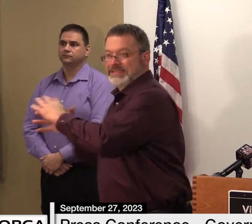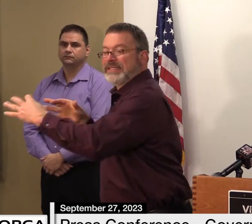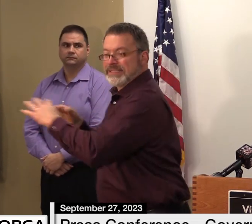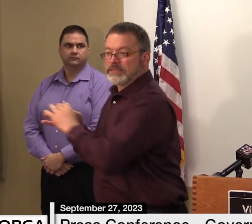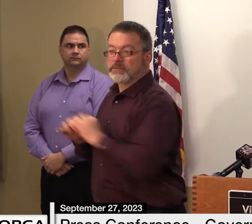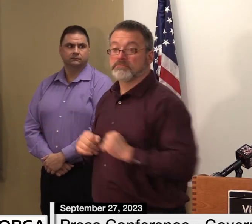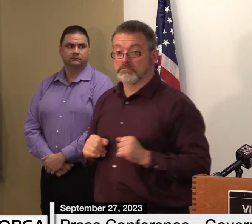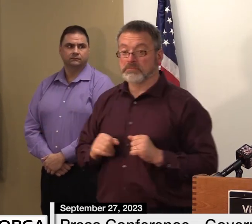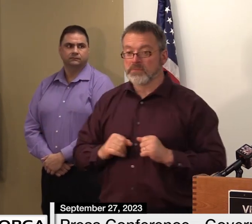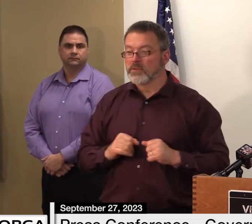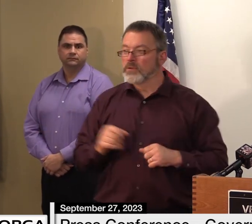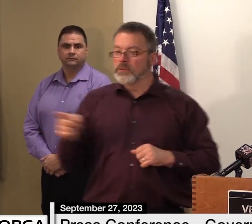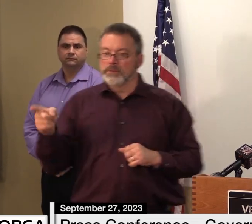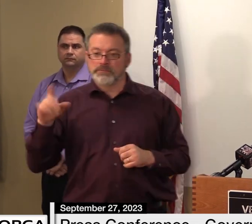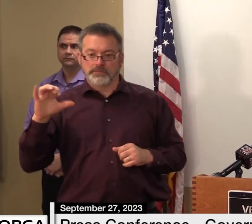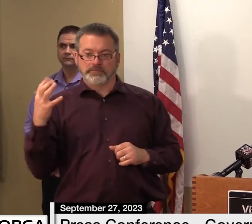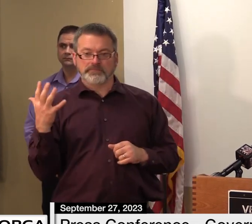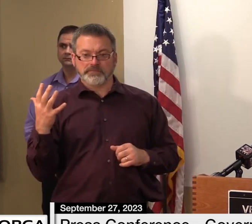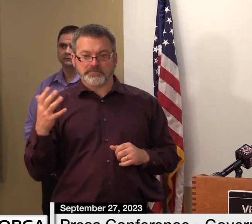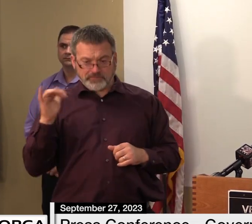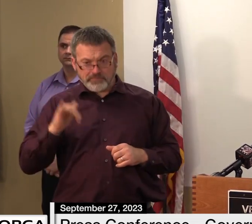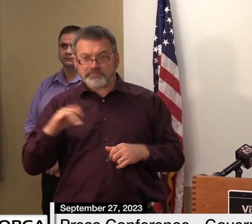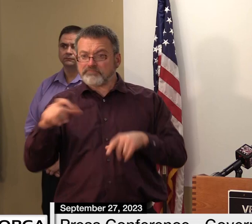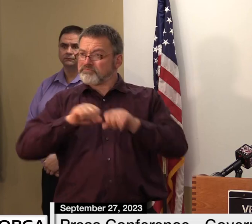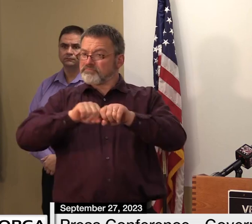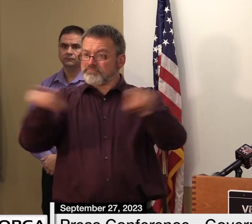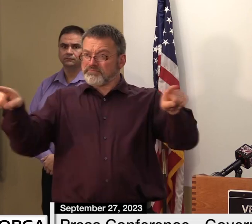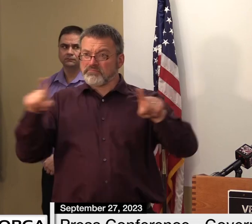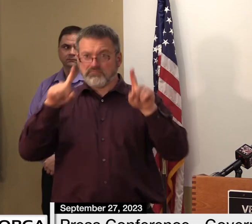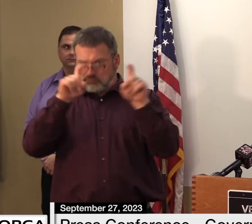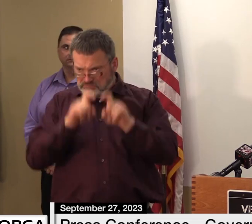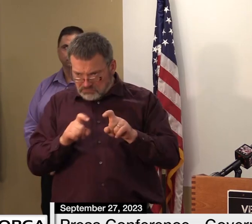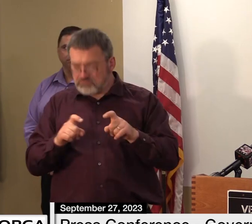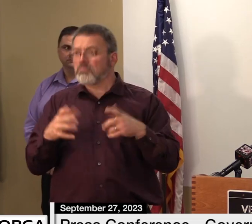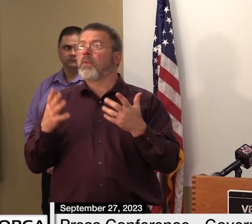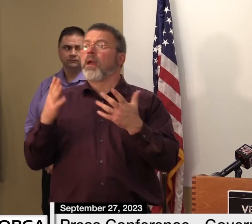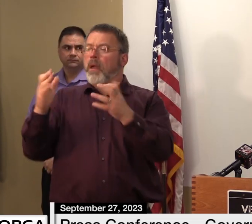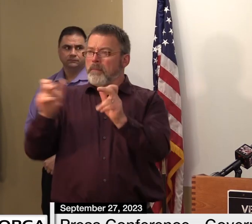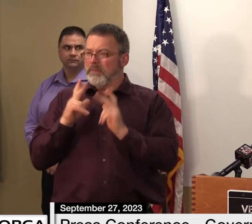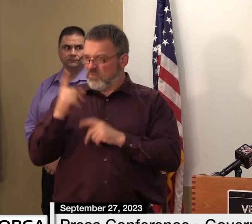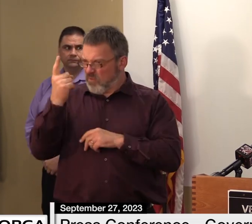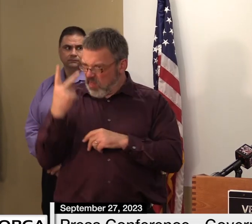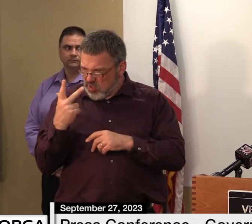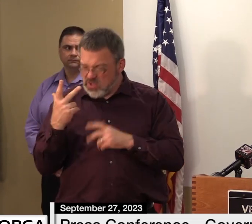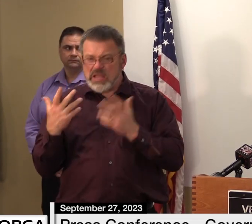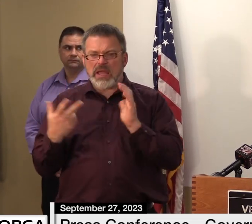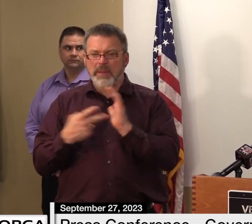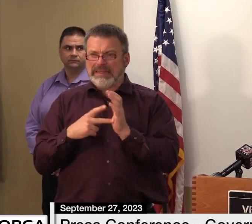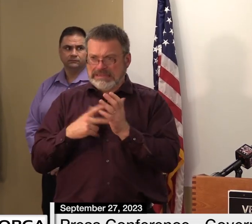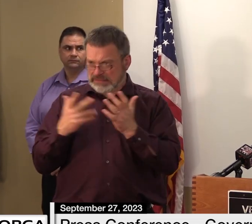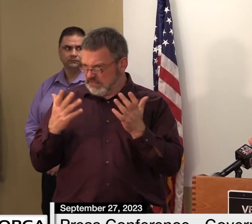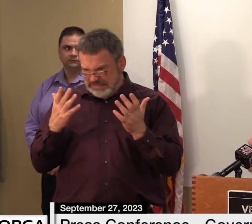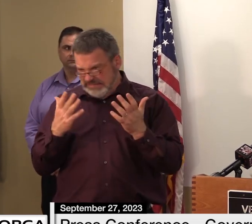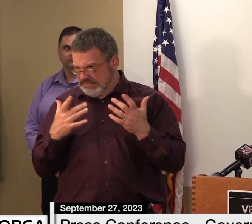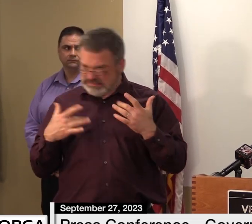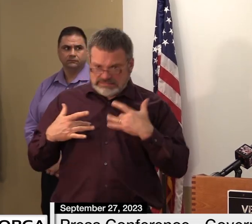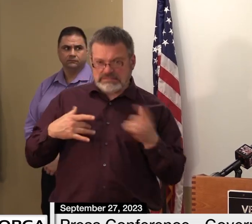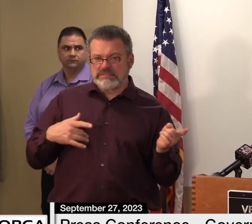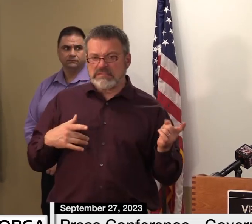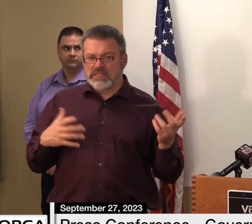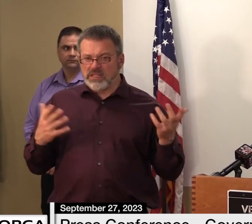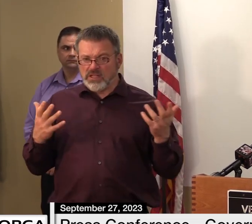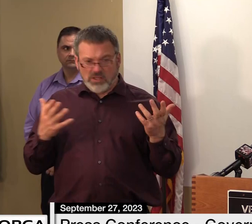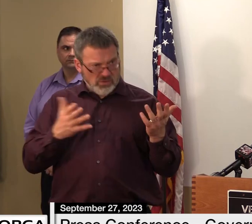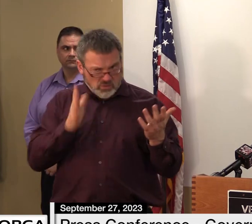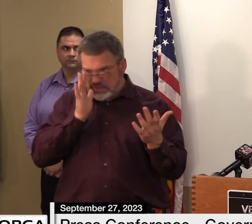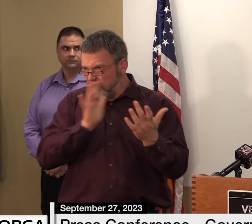to the survey so far? And when will you guys start directly reaching out? We'll start directly reaching out now,